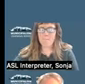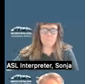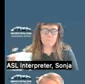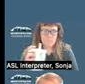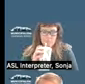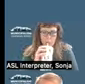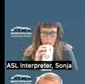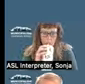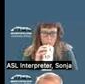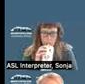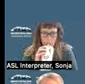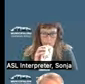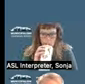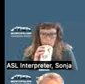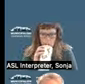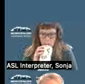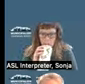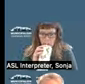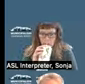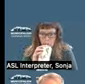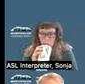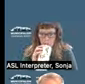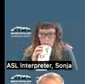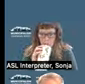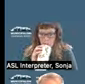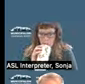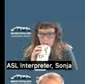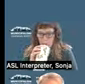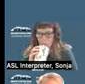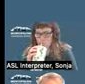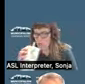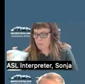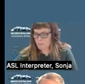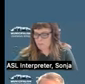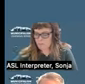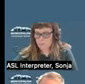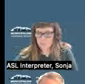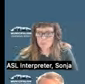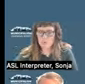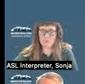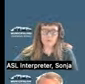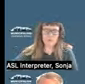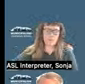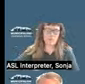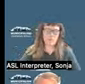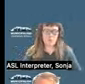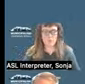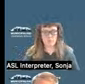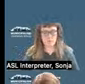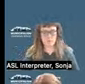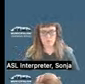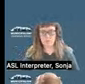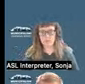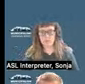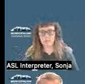are we do we have a hard stop at five o'clock eastern or can I go just a little to you know I